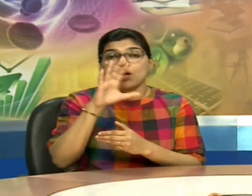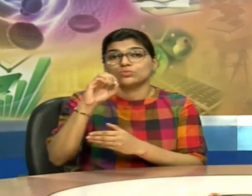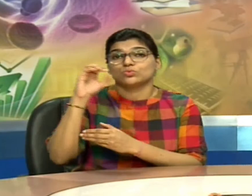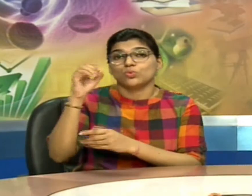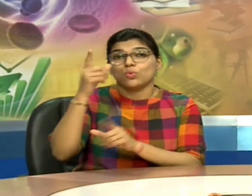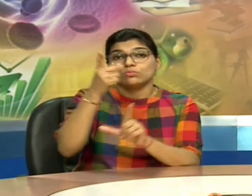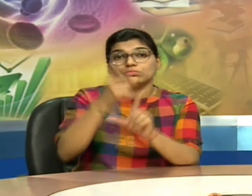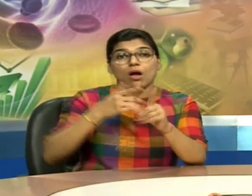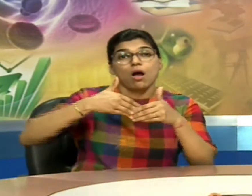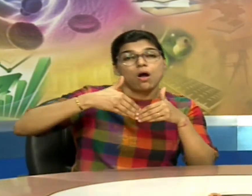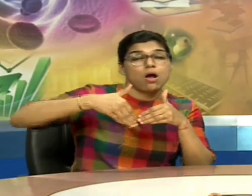decompose.